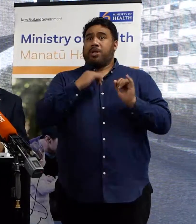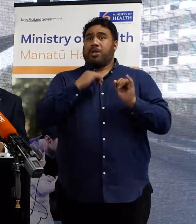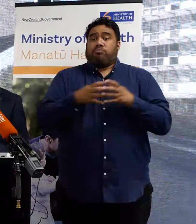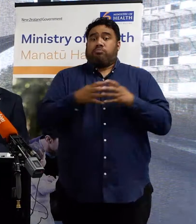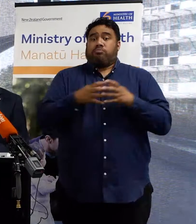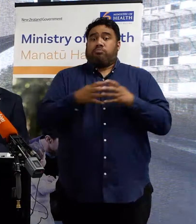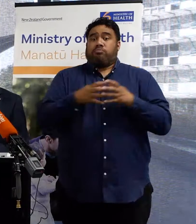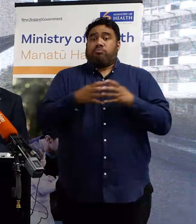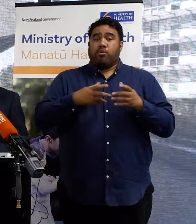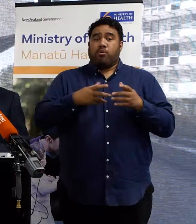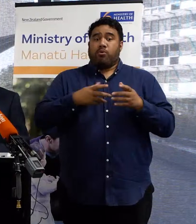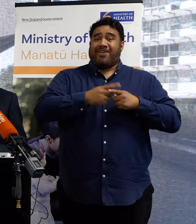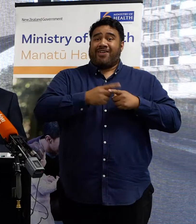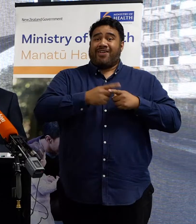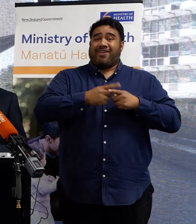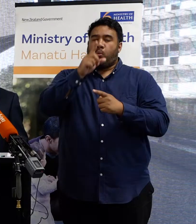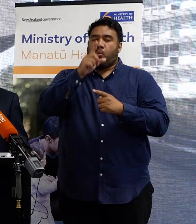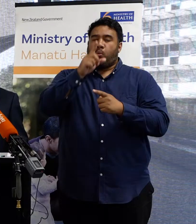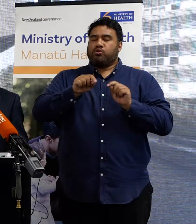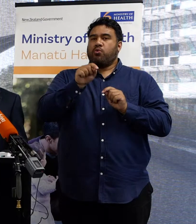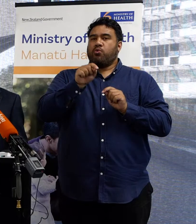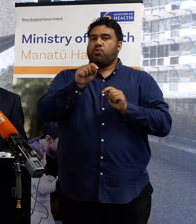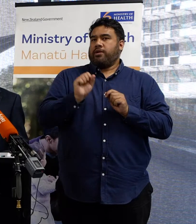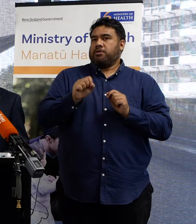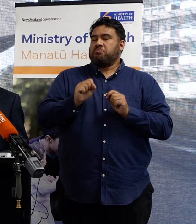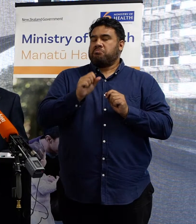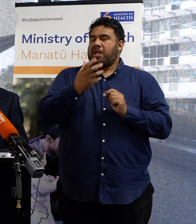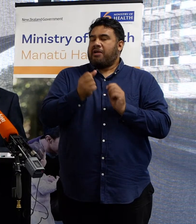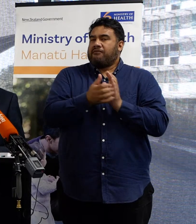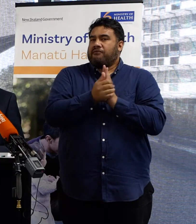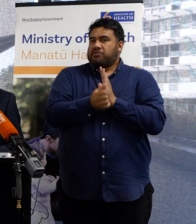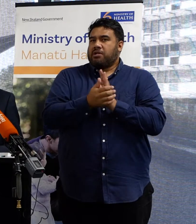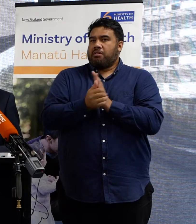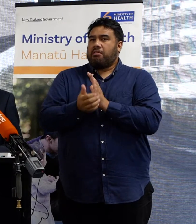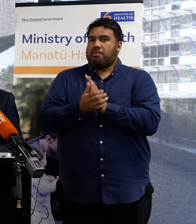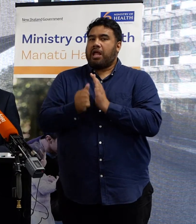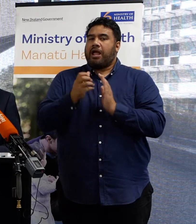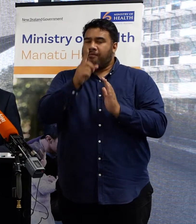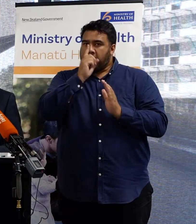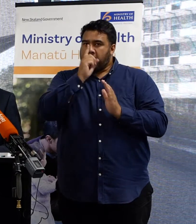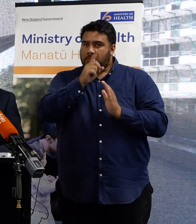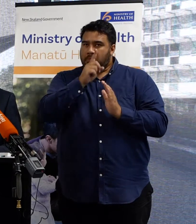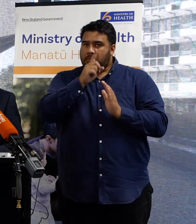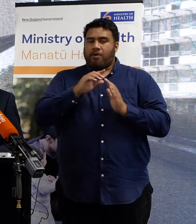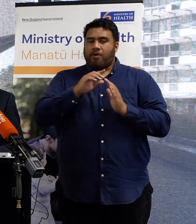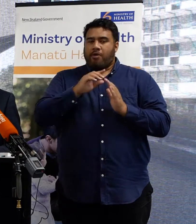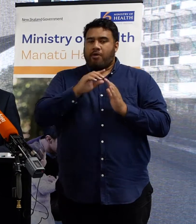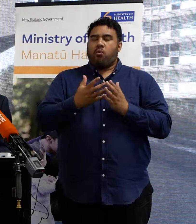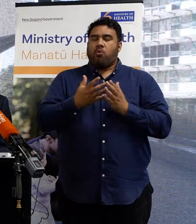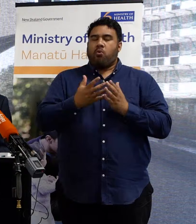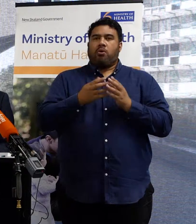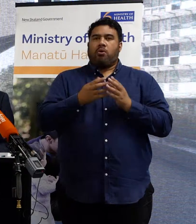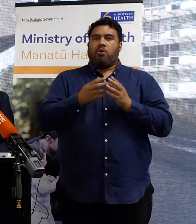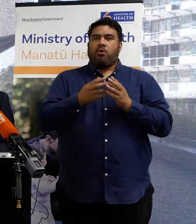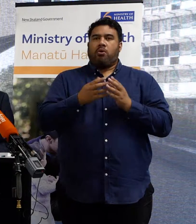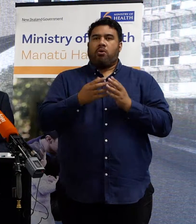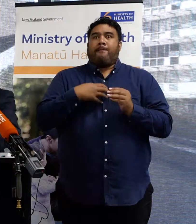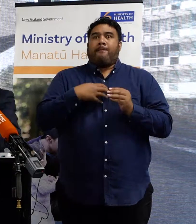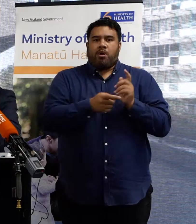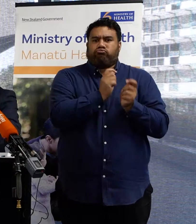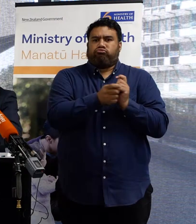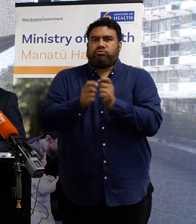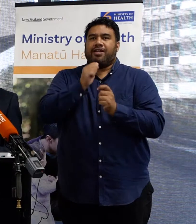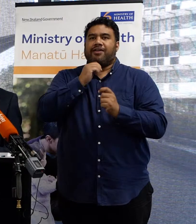we would be able to quite quickly extend that testing capability into other areas around the country in labs,